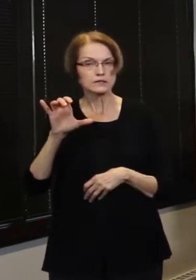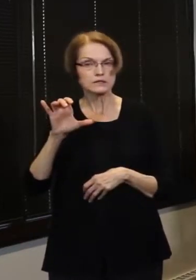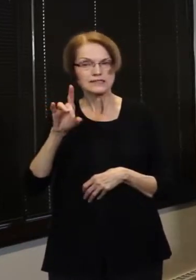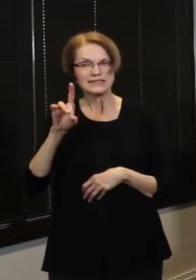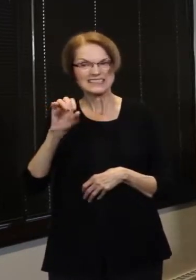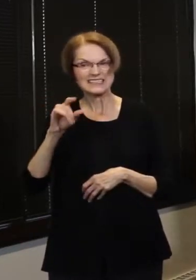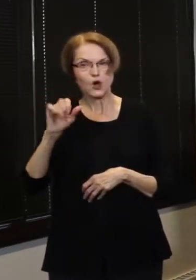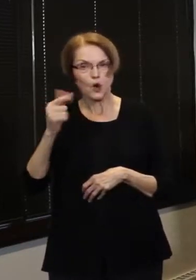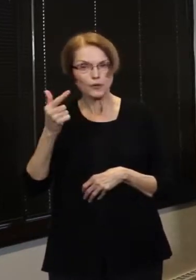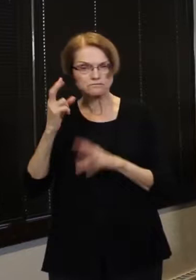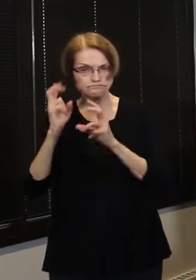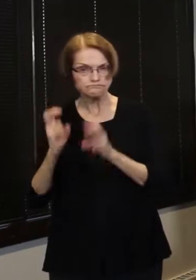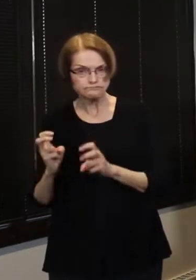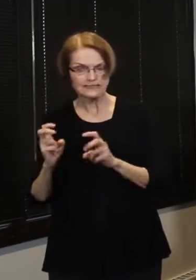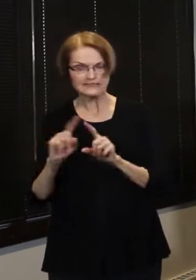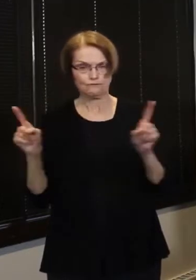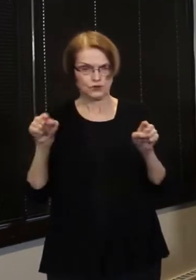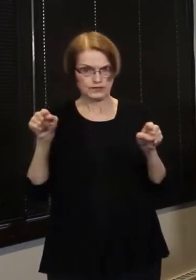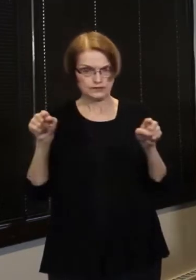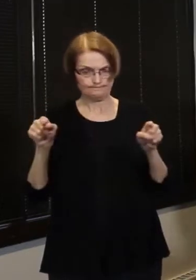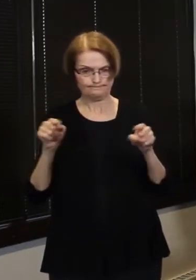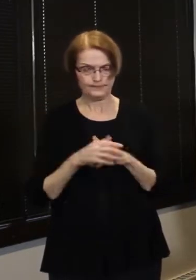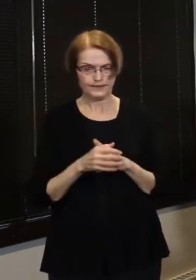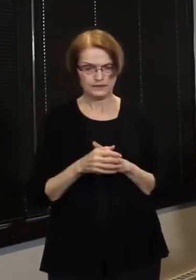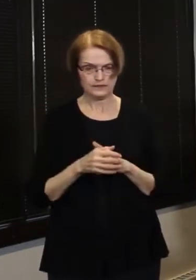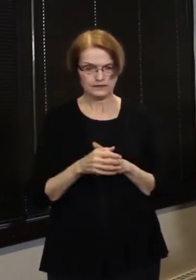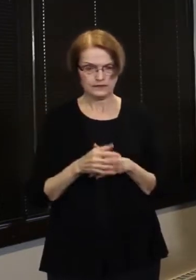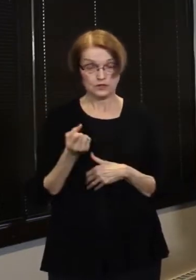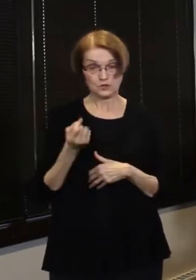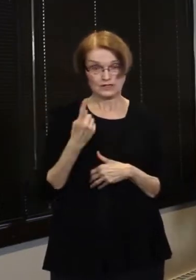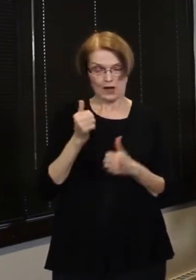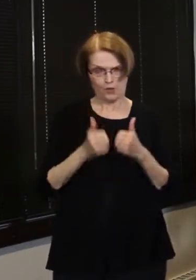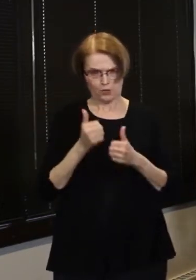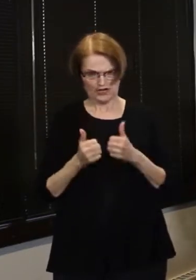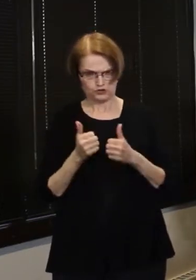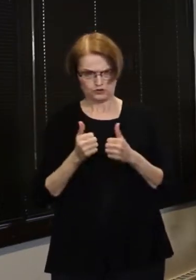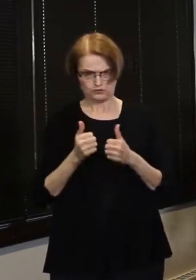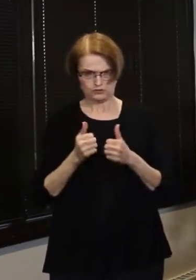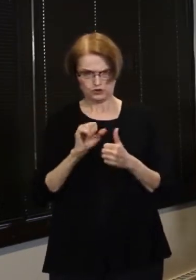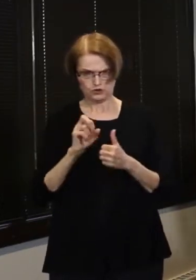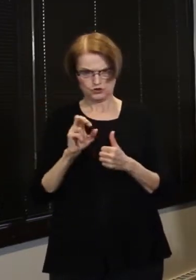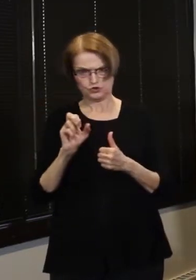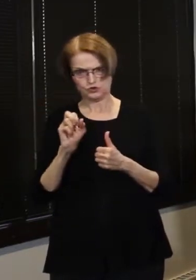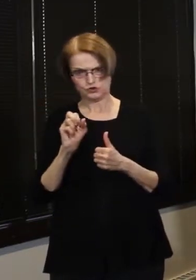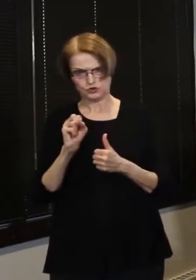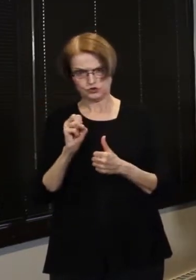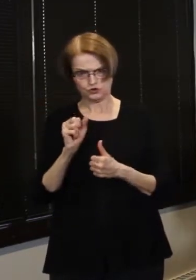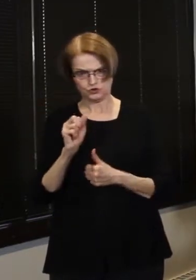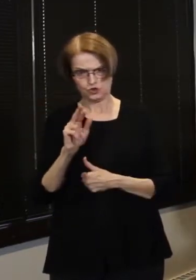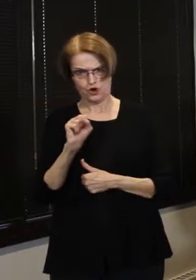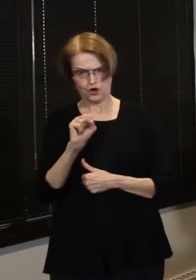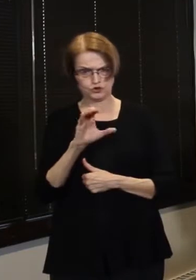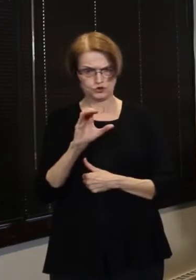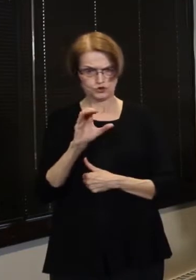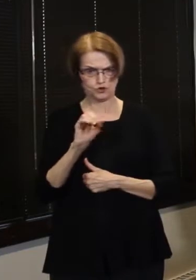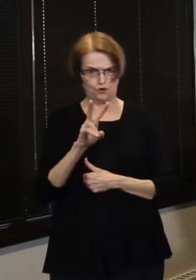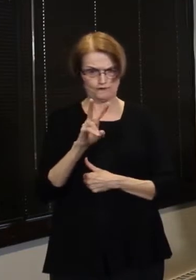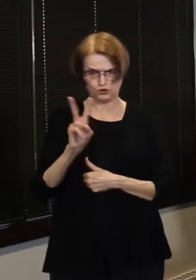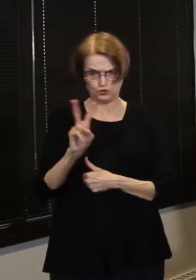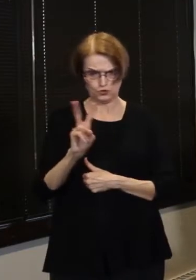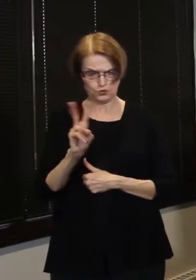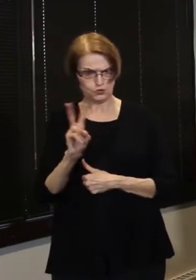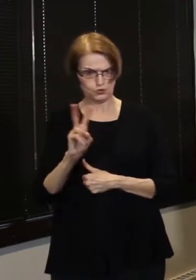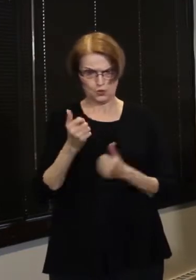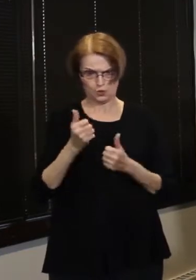decoding. So in order to understand which variant of SARS-CoV-2, you'd have to decode the